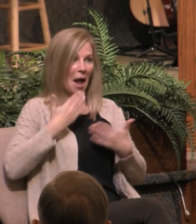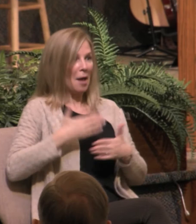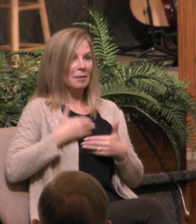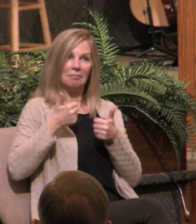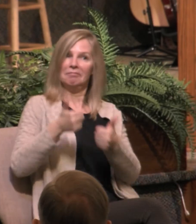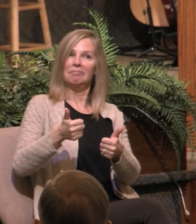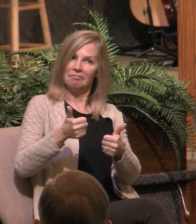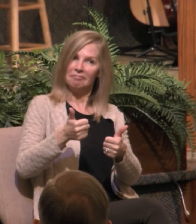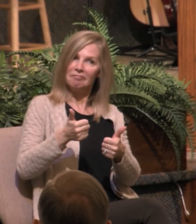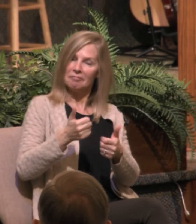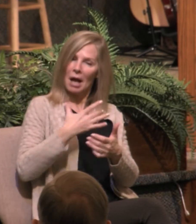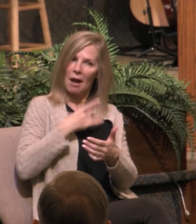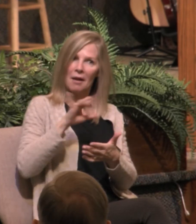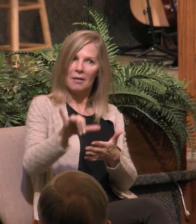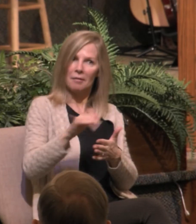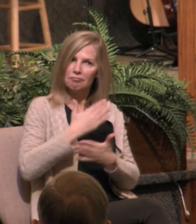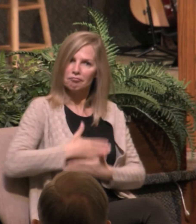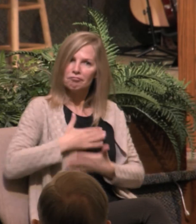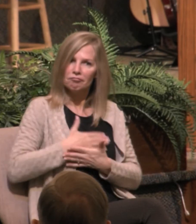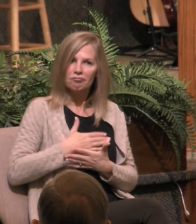together.